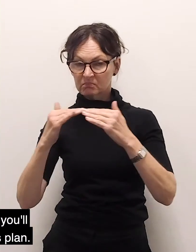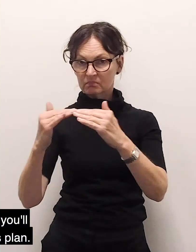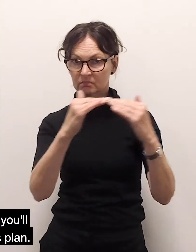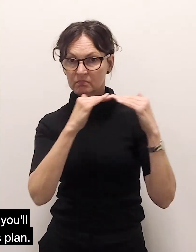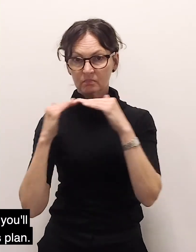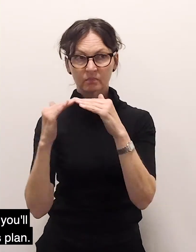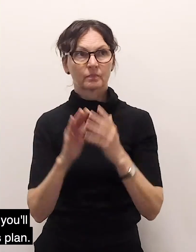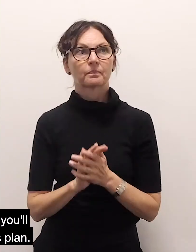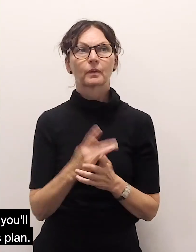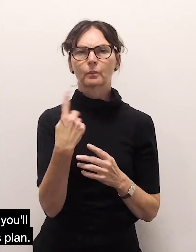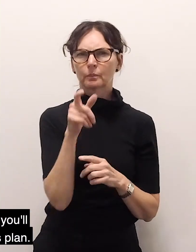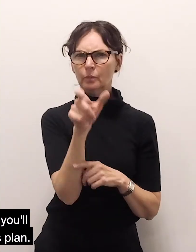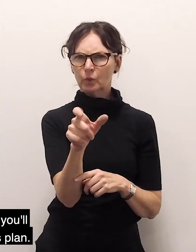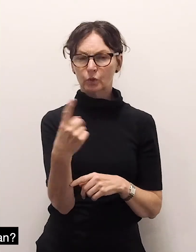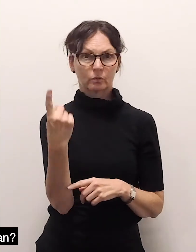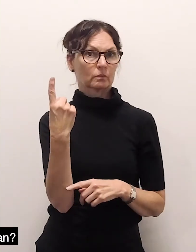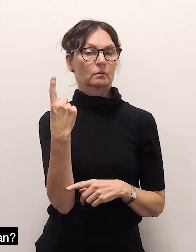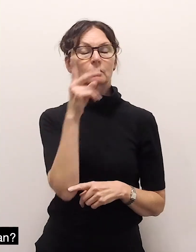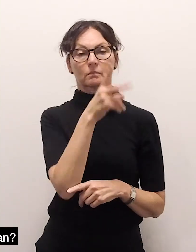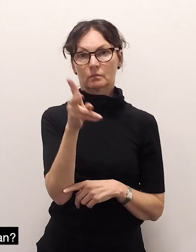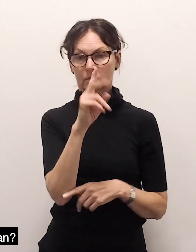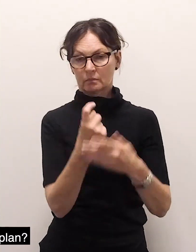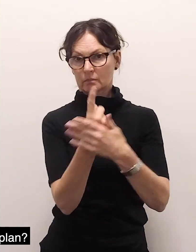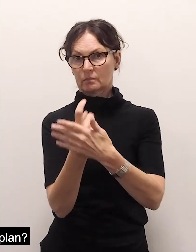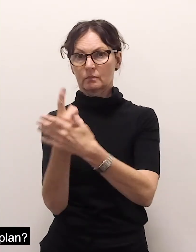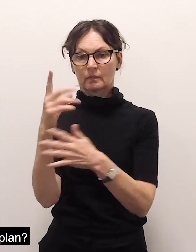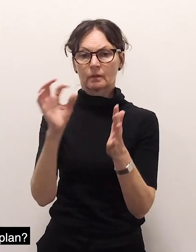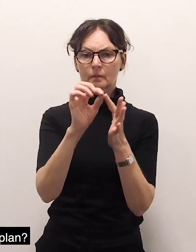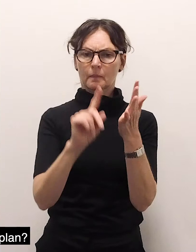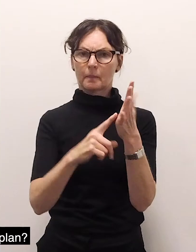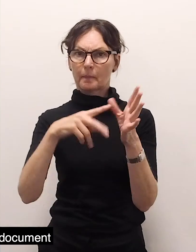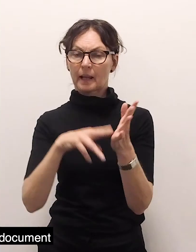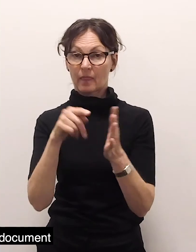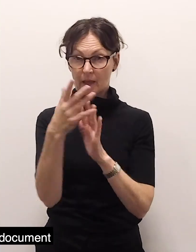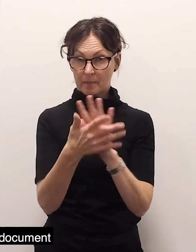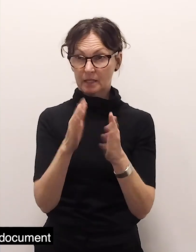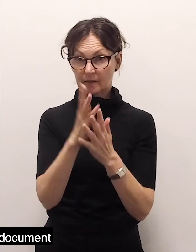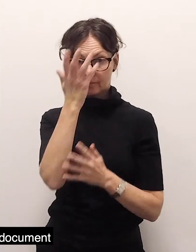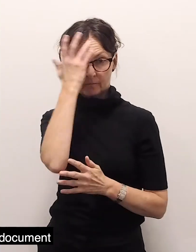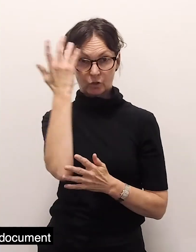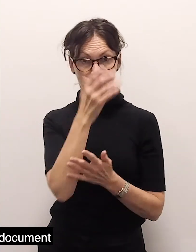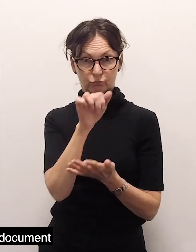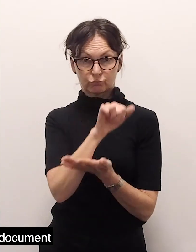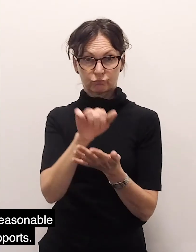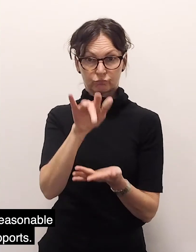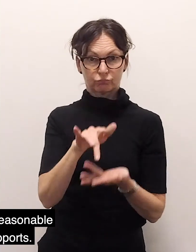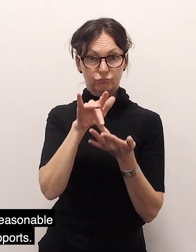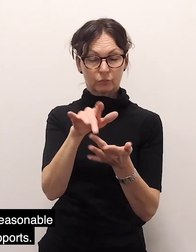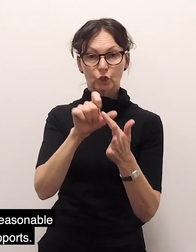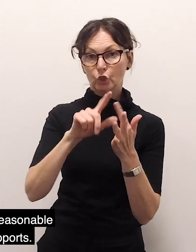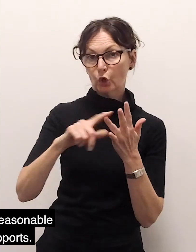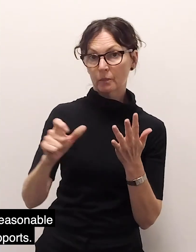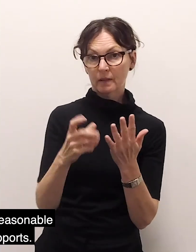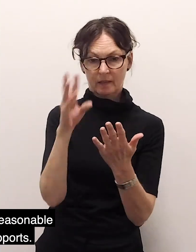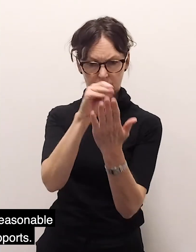The big term that you'll hear all the time is plan. So what is a plan? What is an NDIS plan? Well, that's an official document that